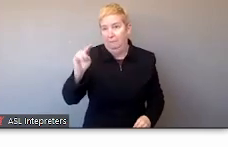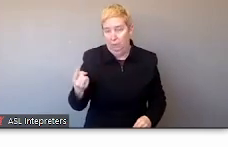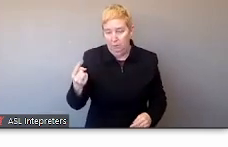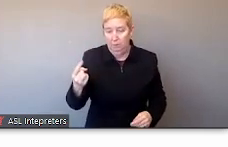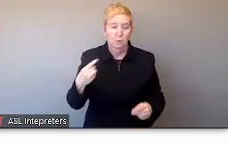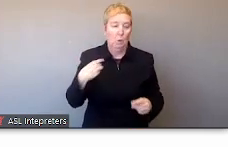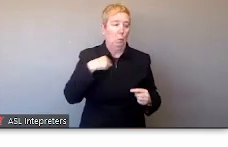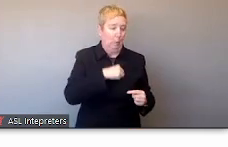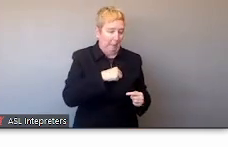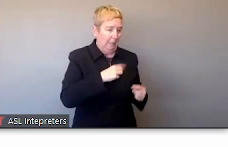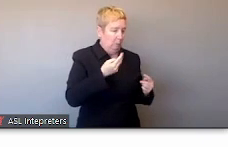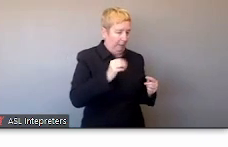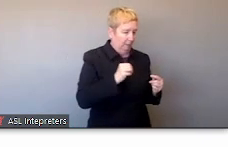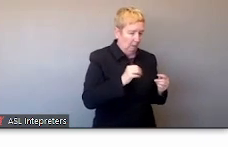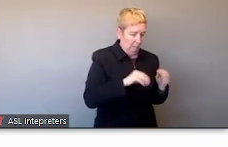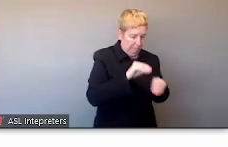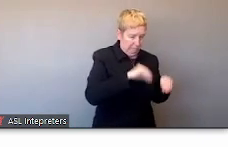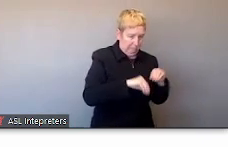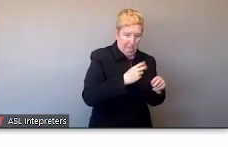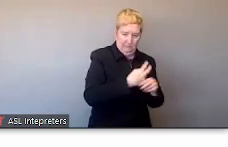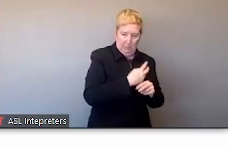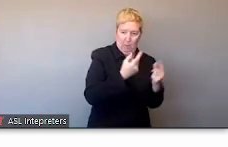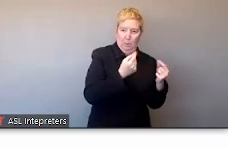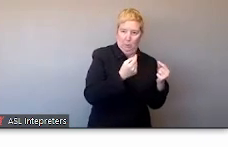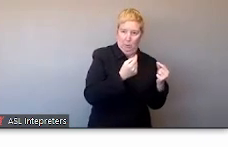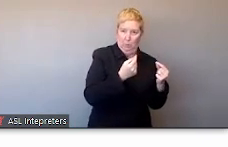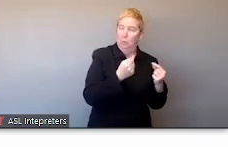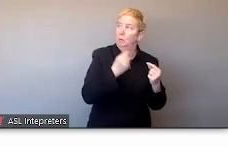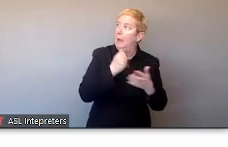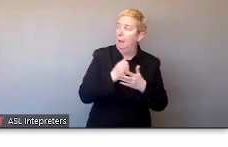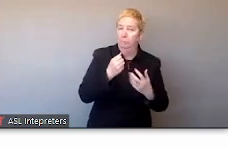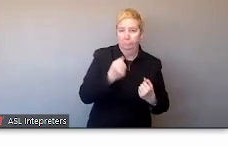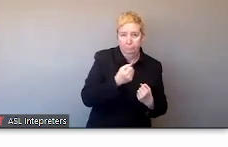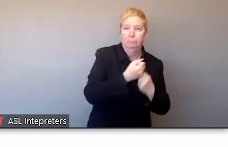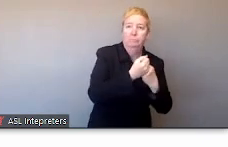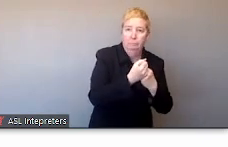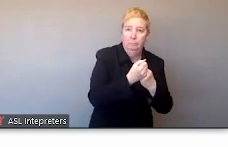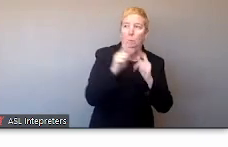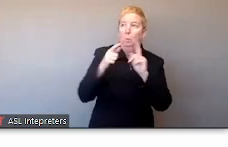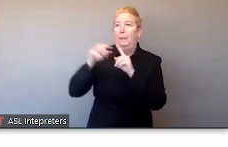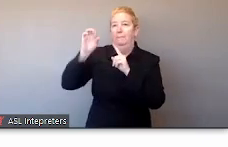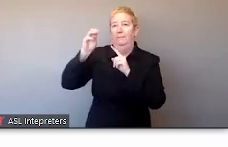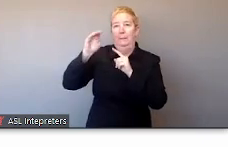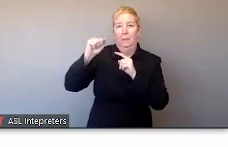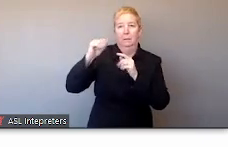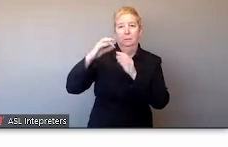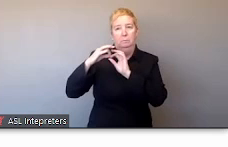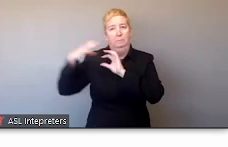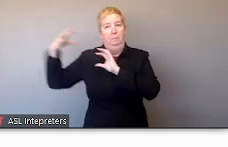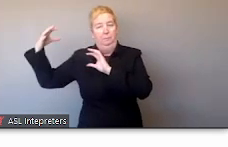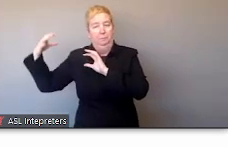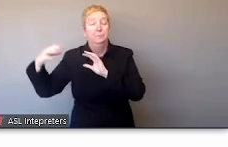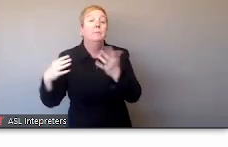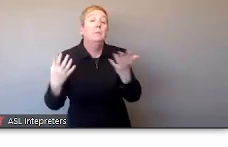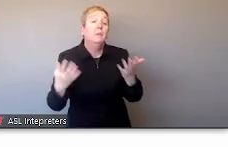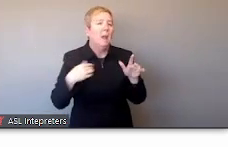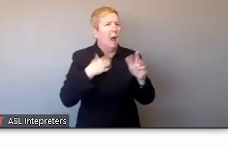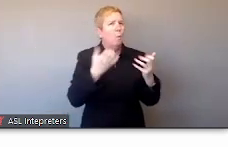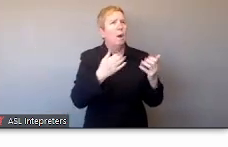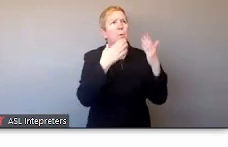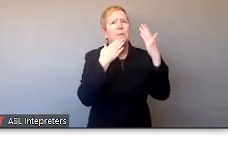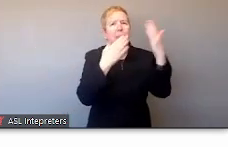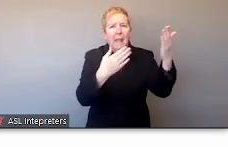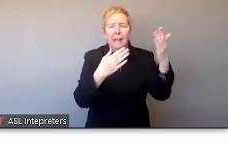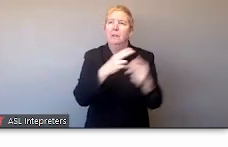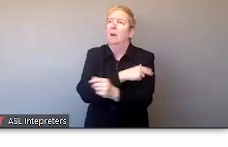state are busy on working on that. And I'll say a little bit more about that in just a little bit. I did want to take another moment here to thank the hospital